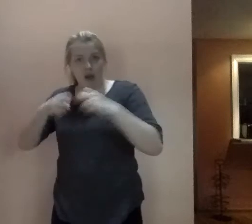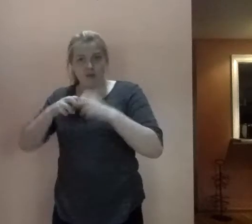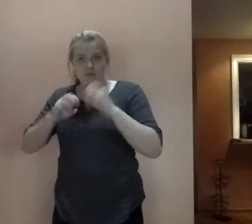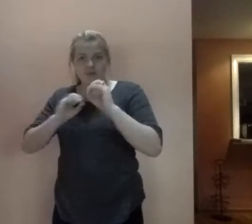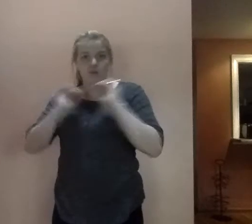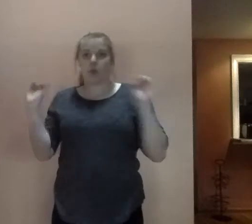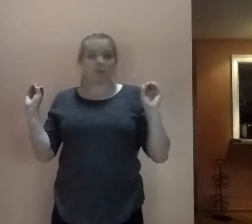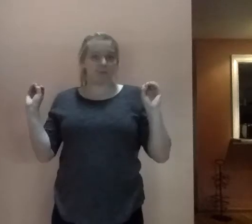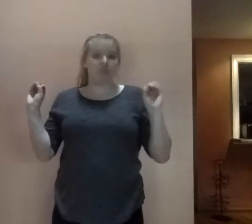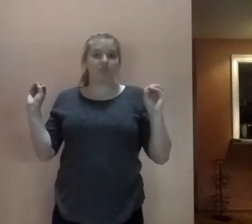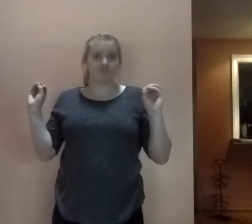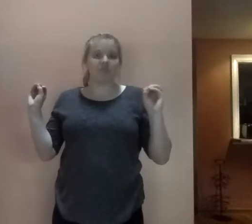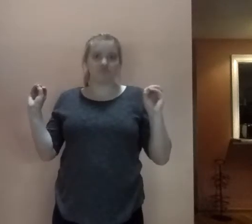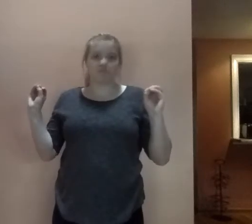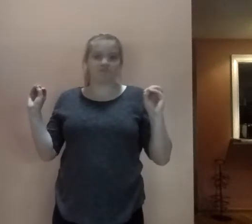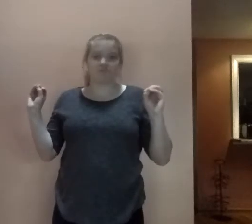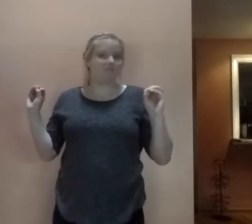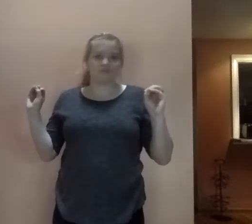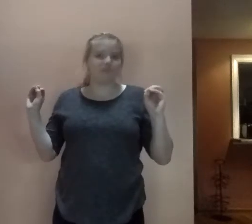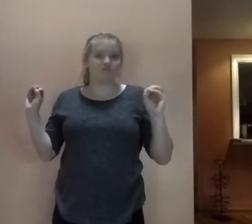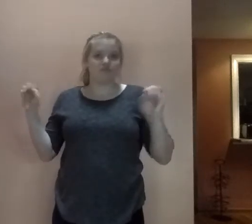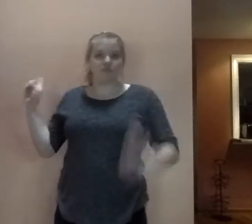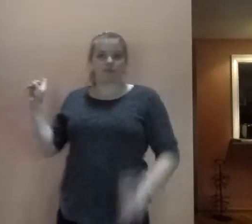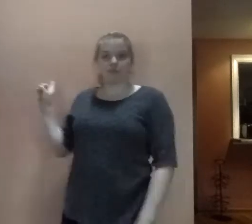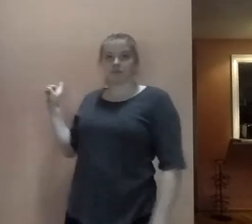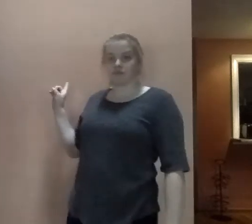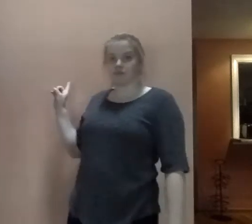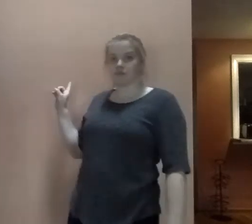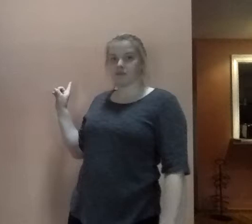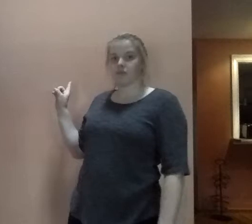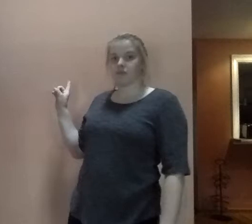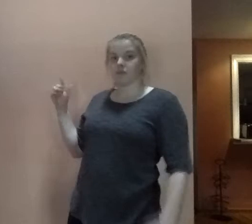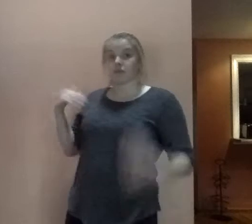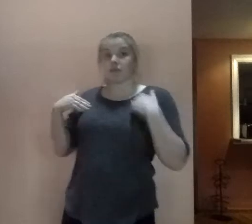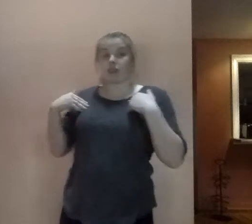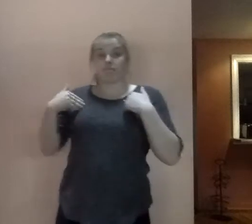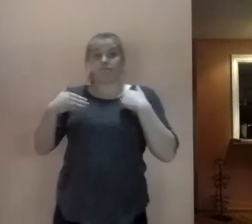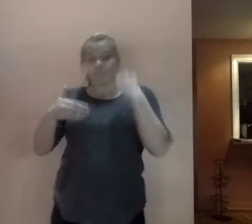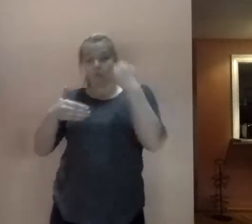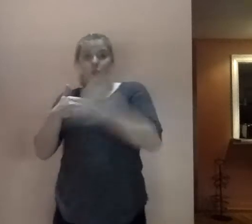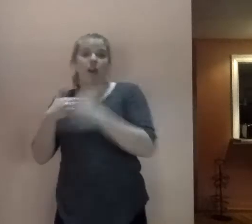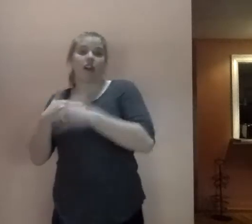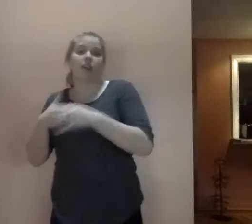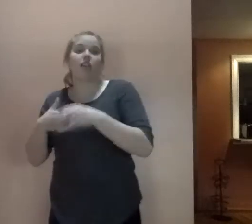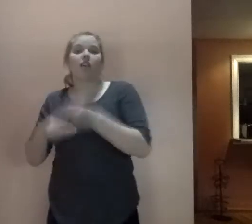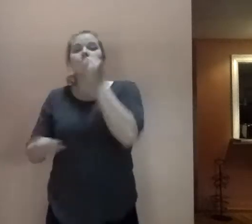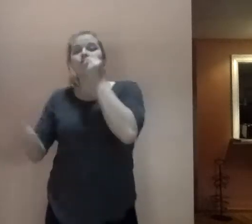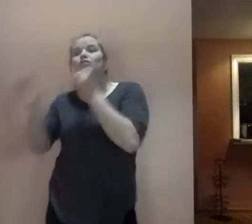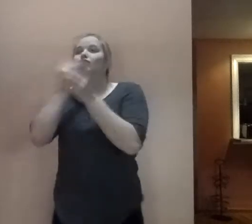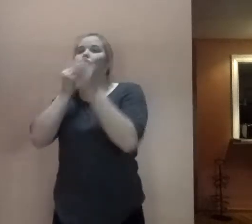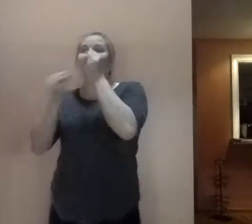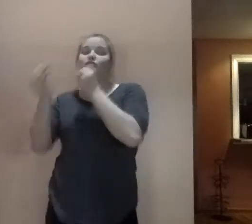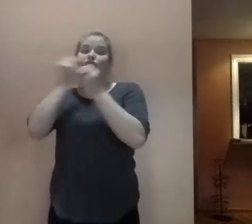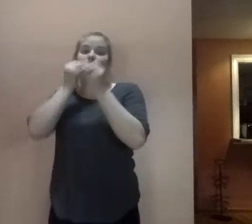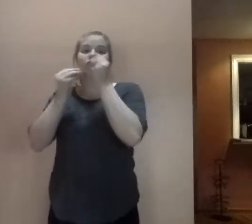in our muscles and in our liver for carbs called glycogen. So when we eat carbs, we either store it or we burn it. Now, eat fat, that goes straight